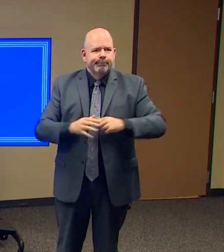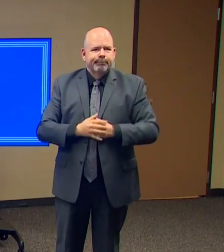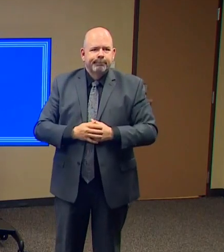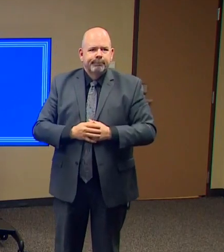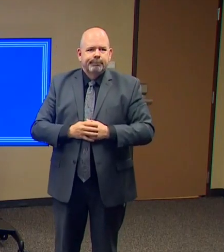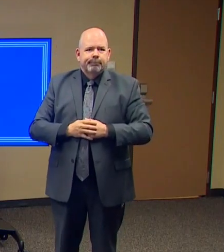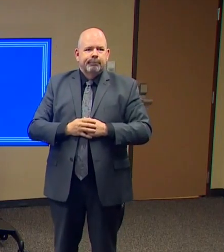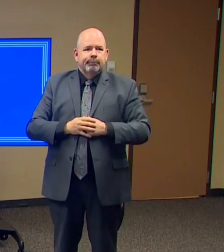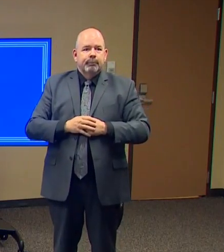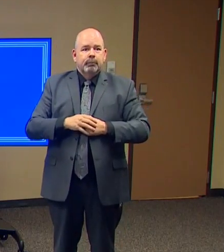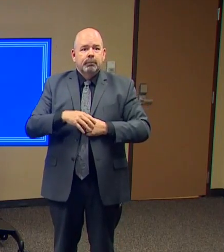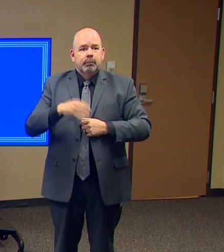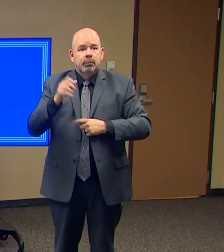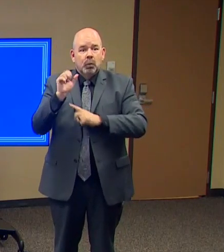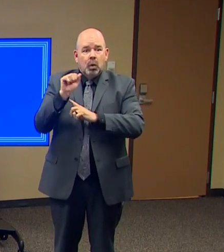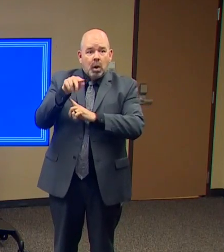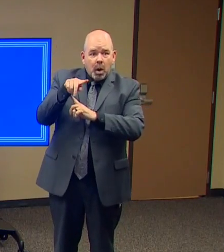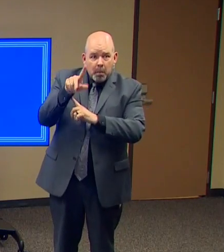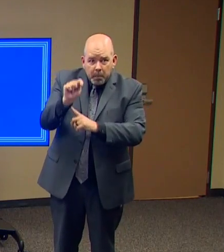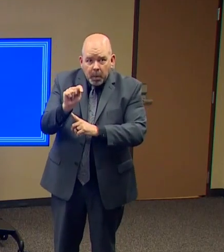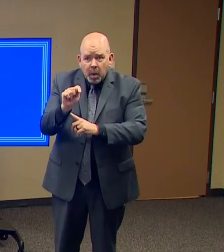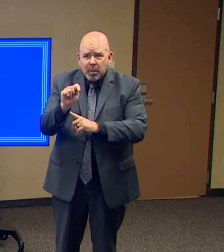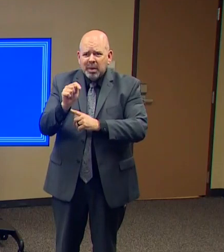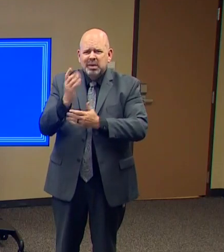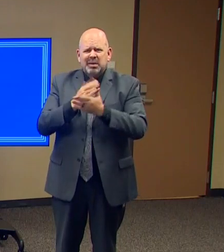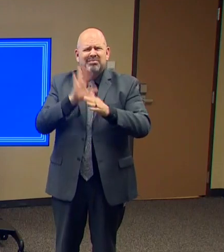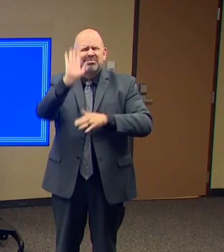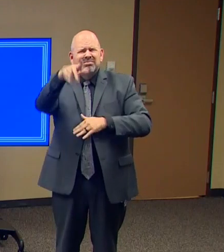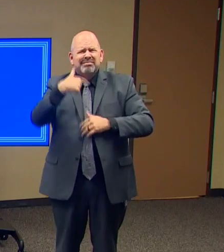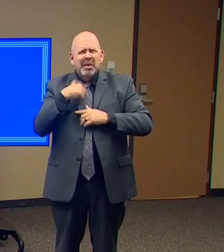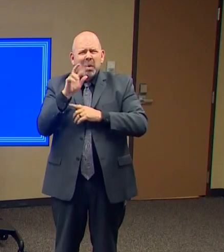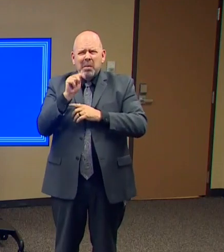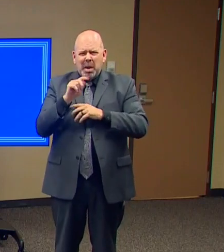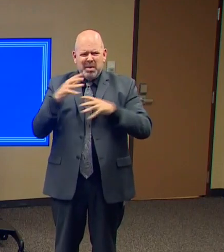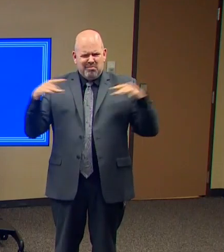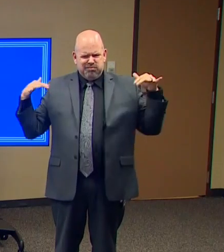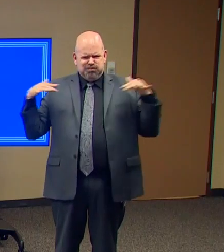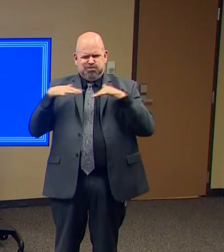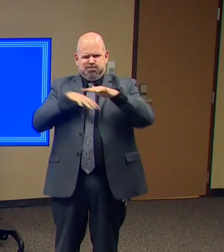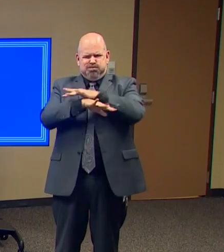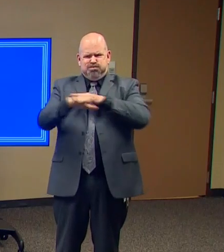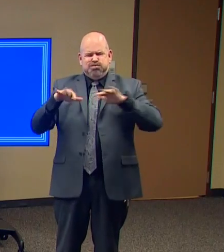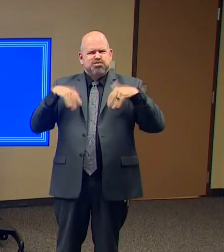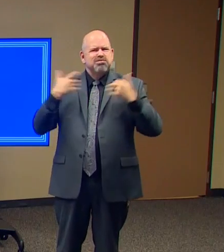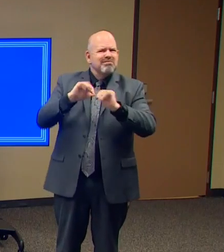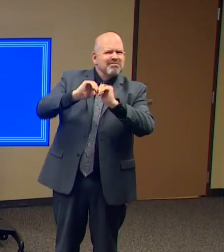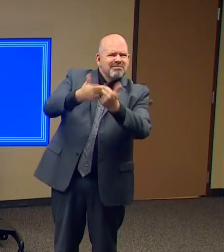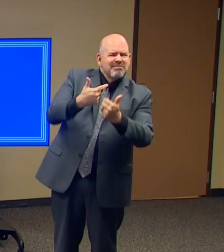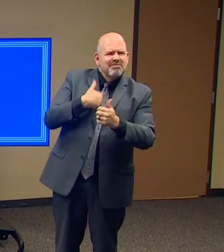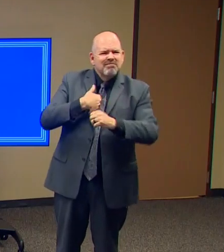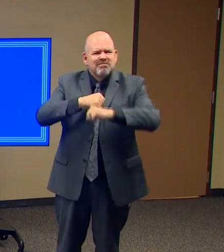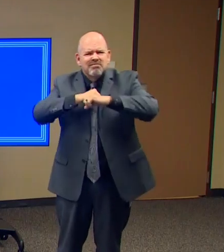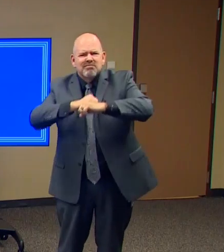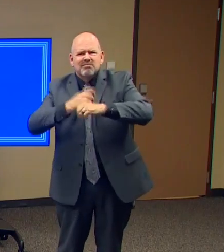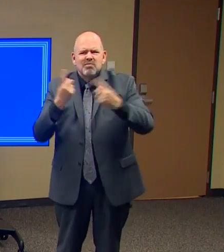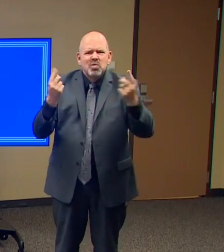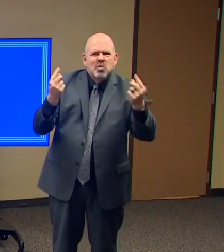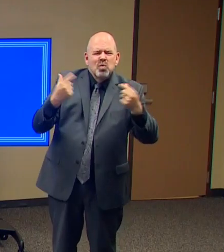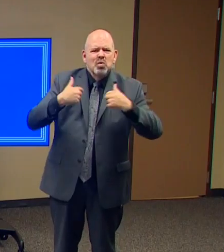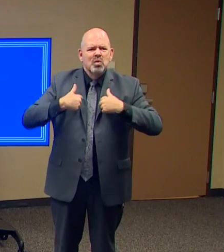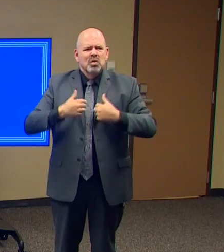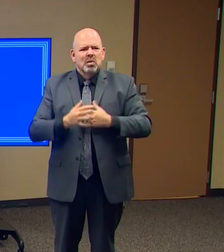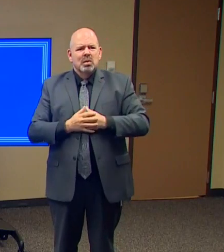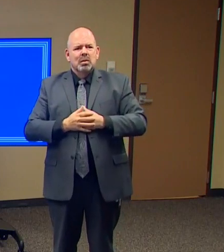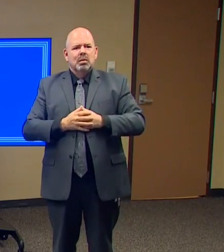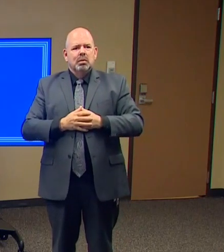over the last few weeks with questions about how they can stay safe in their apartment complex, and so we've released